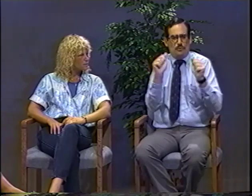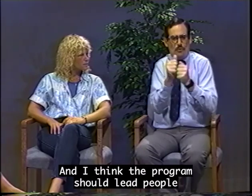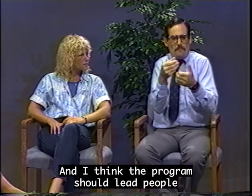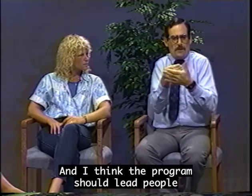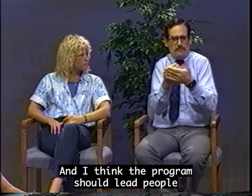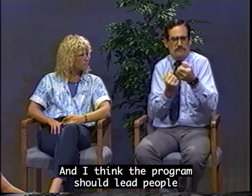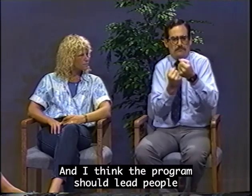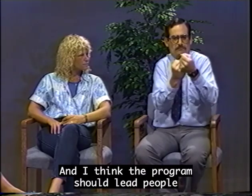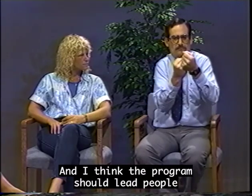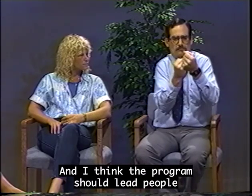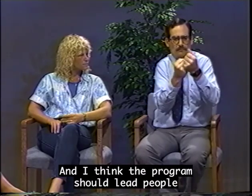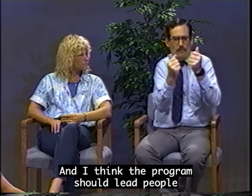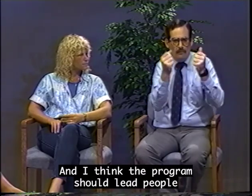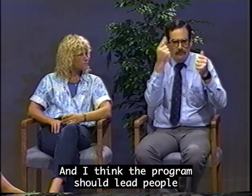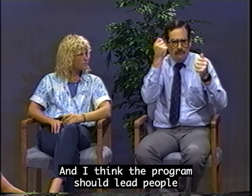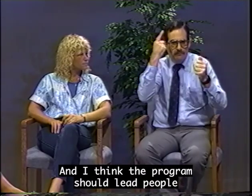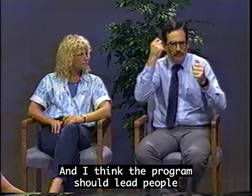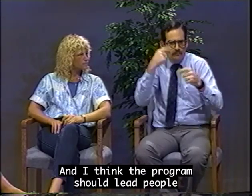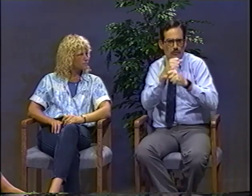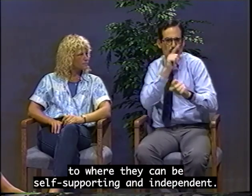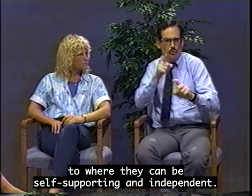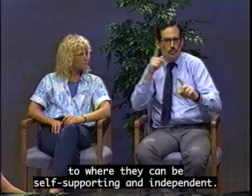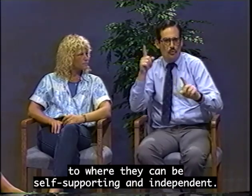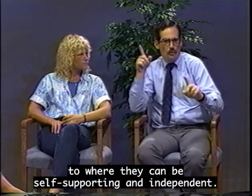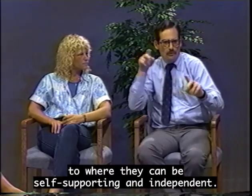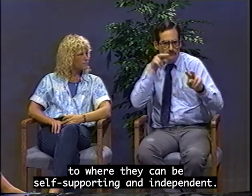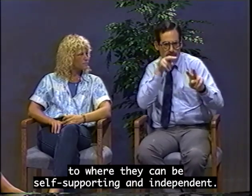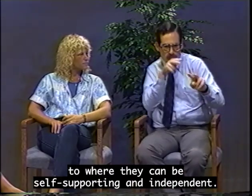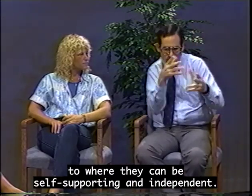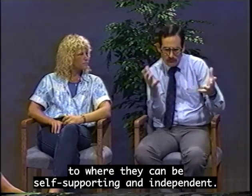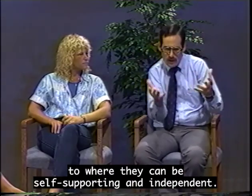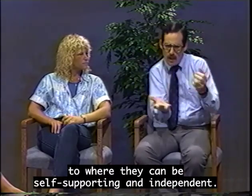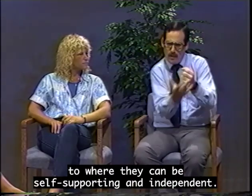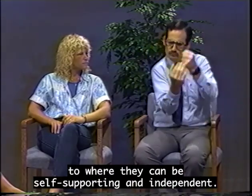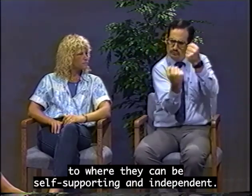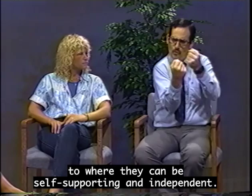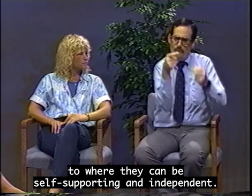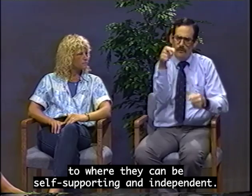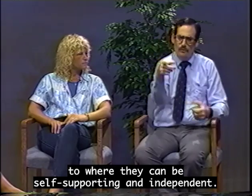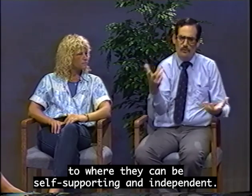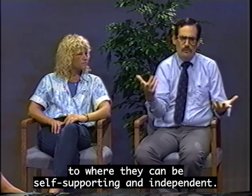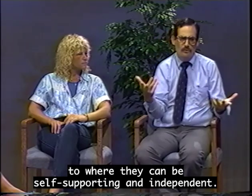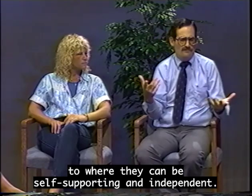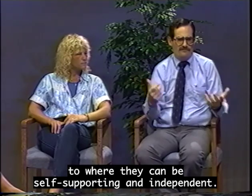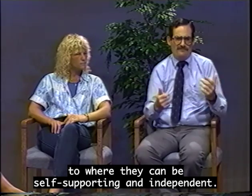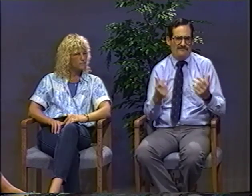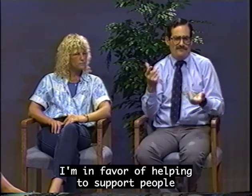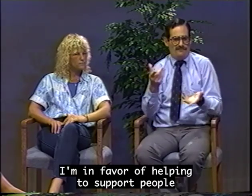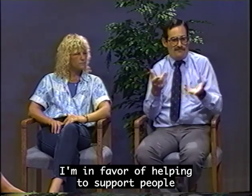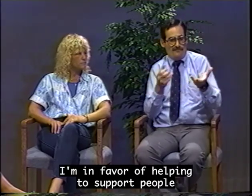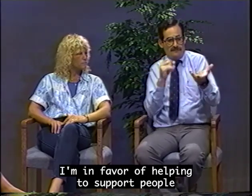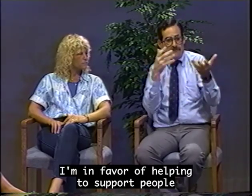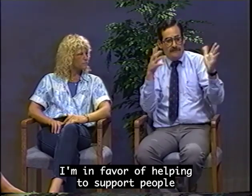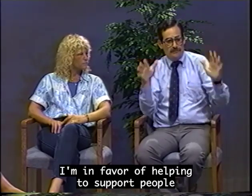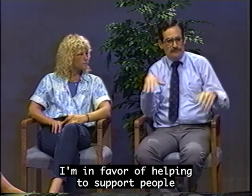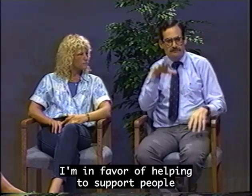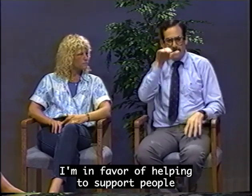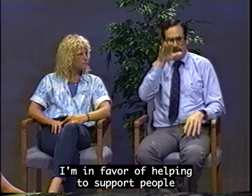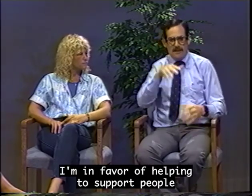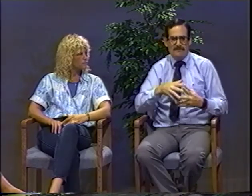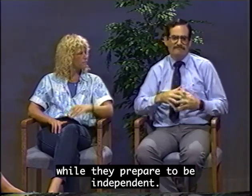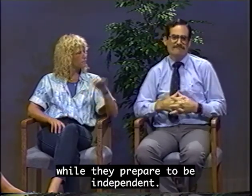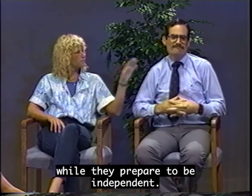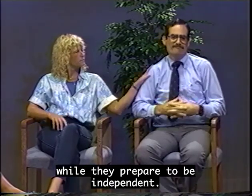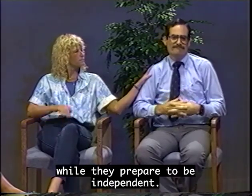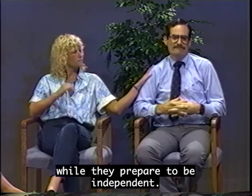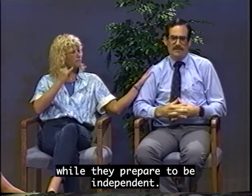job. And I think the program should lead people to where they can be self-supporting and independent. I'm in favor of helping to